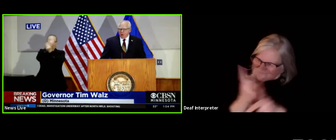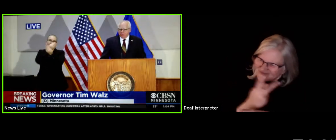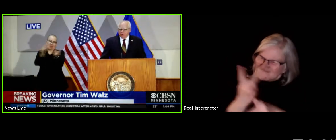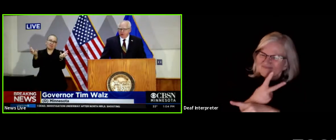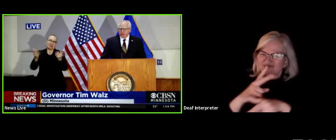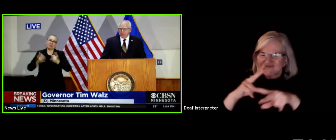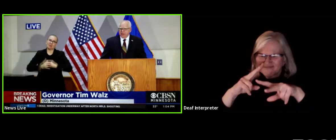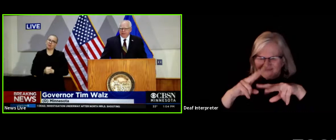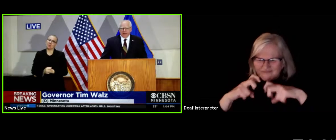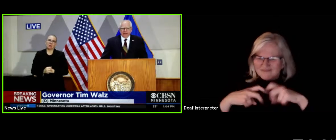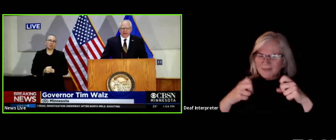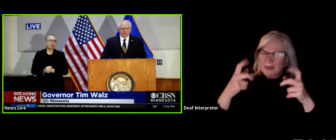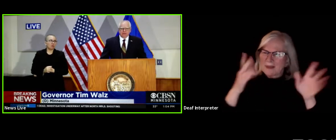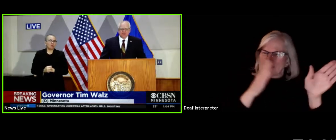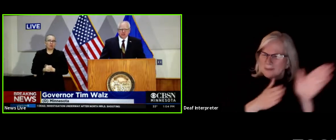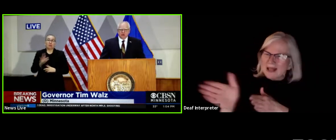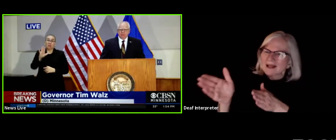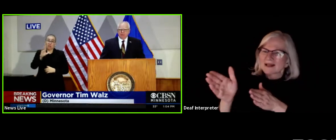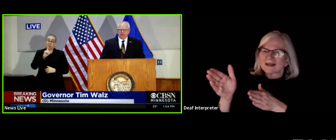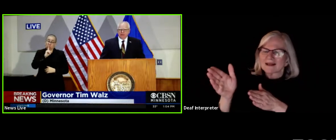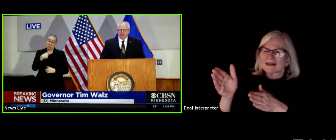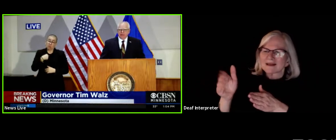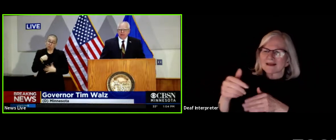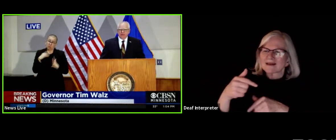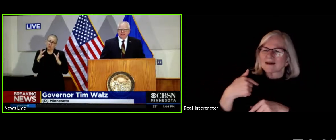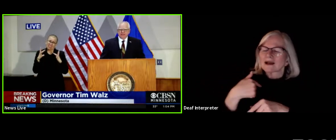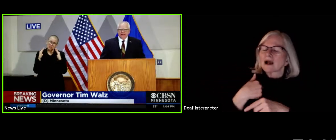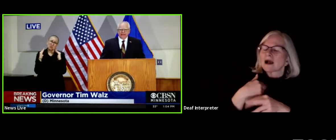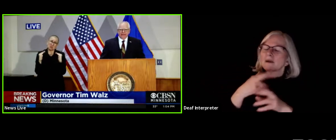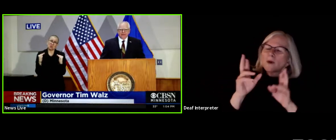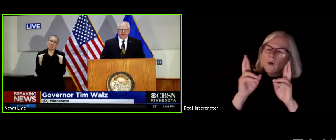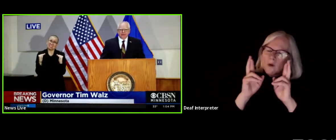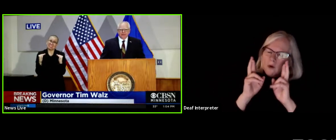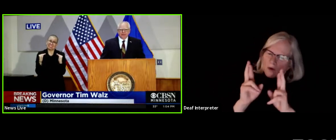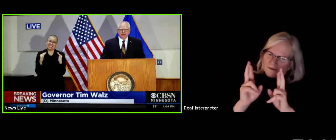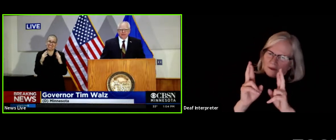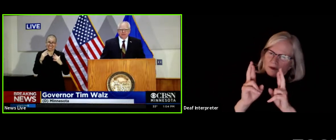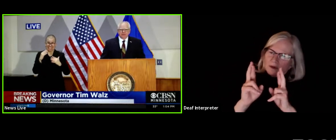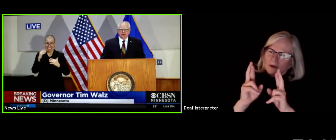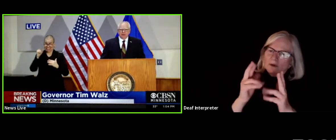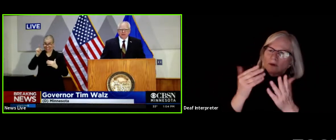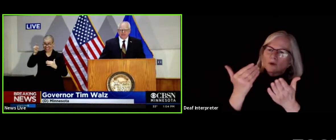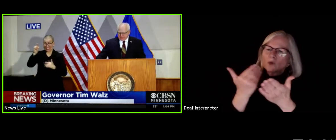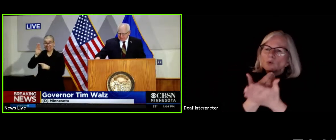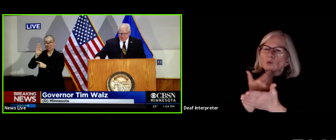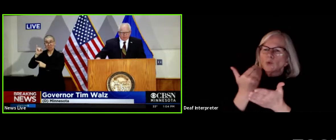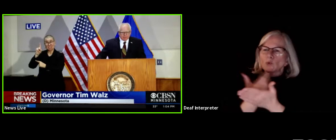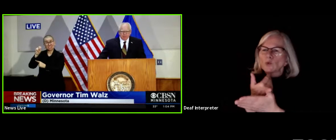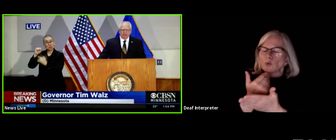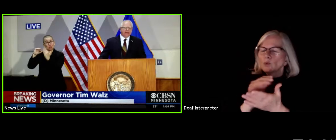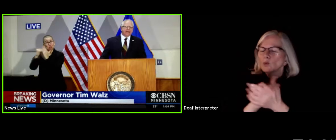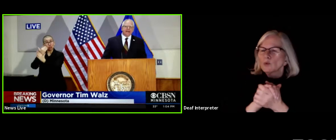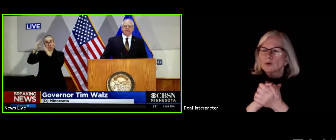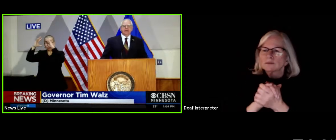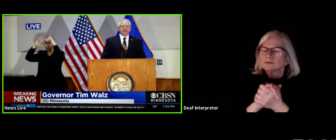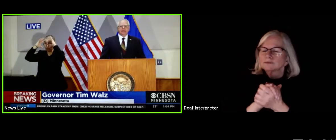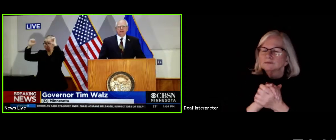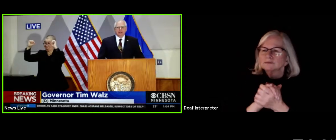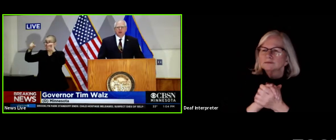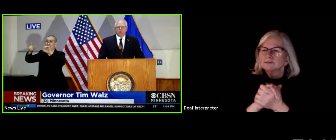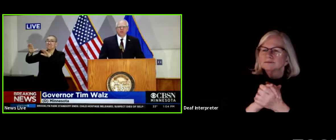I am hopeful that this new commitment, this idea that this,